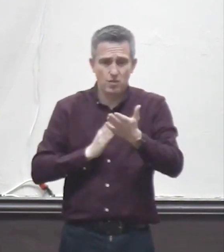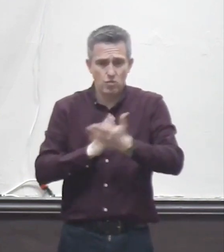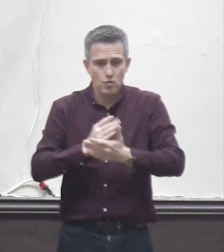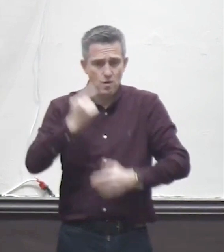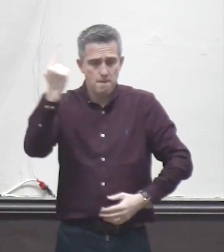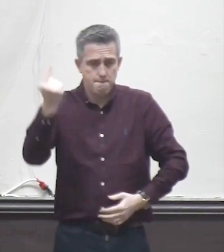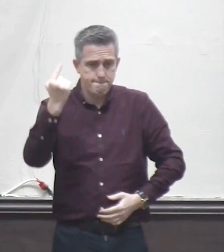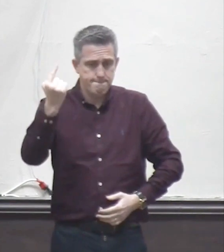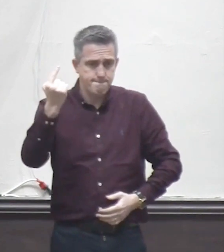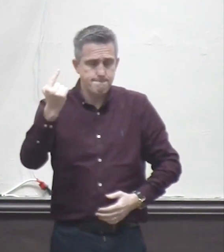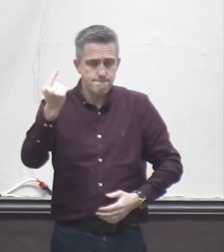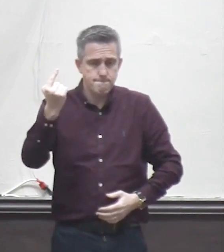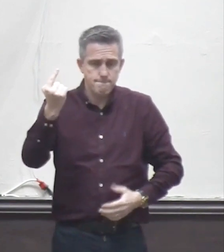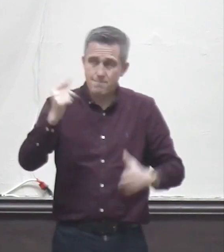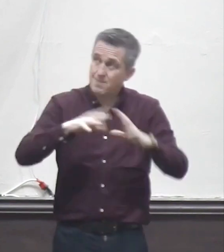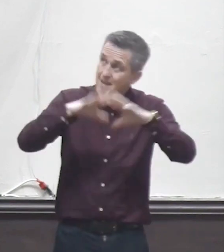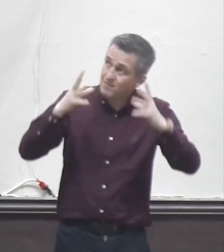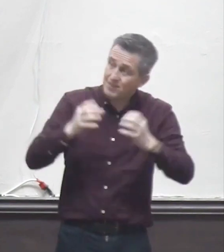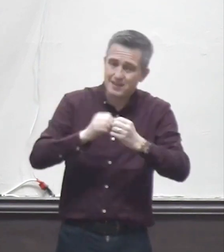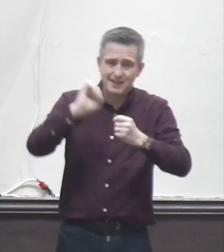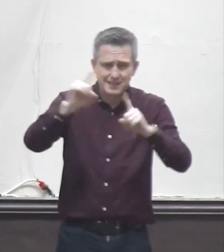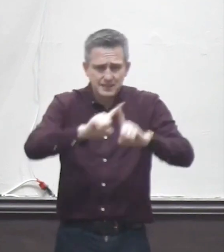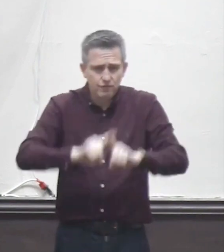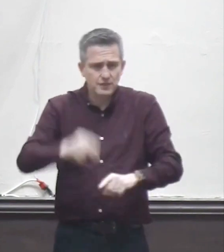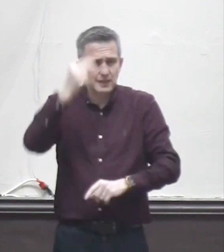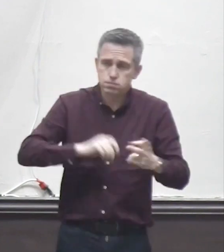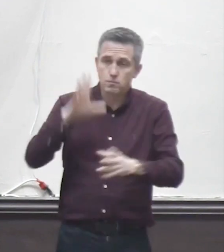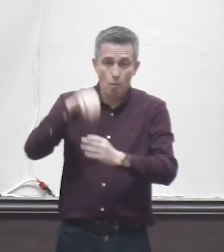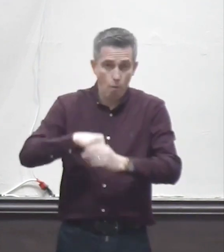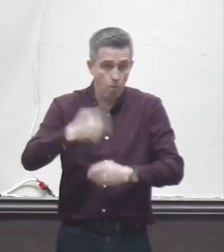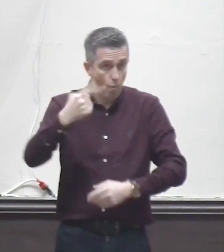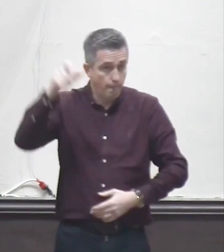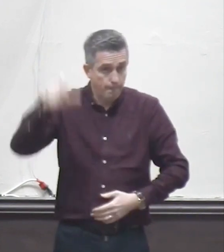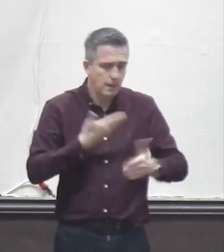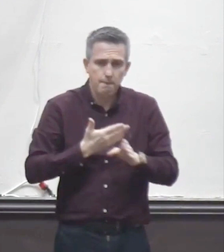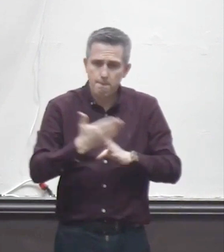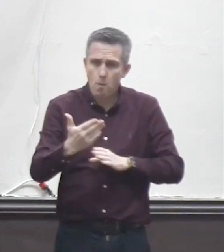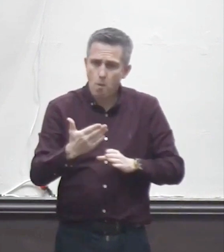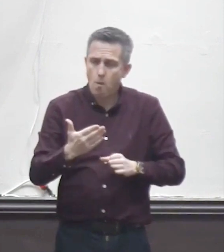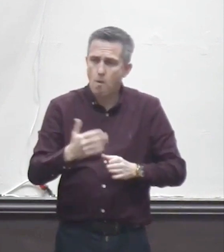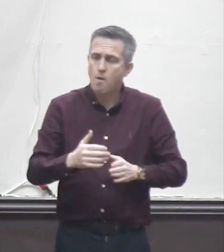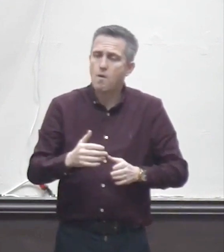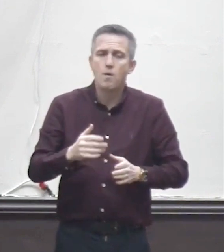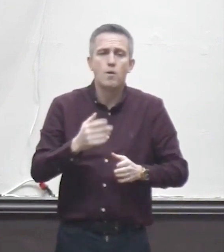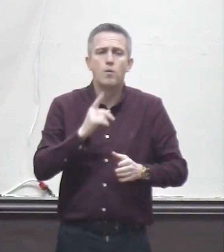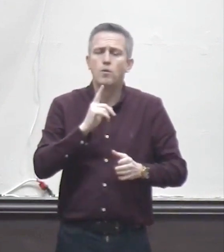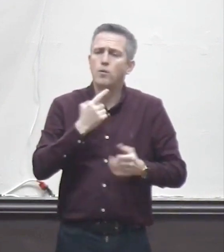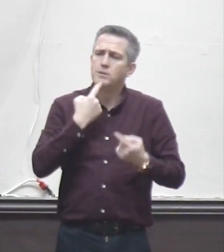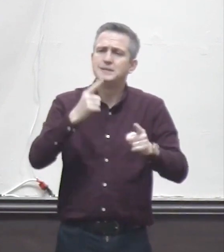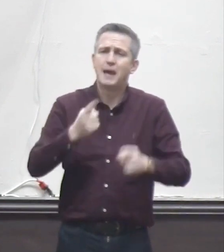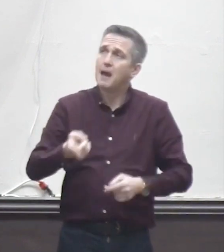his asma wa sifat, in his names and attributes is one. What do we mean? When we say Allah is the